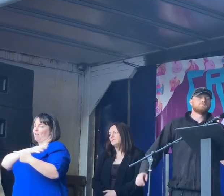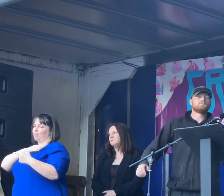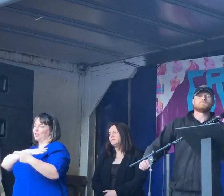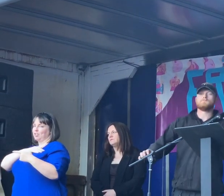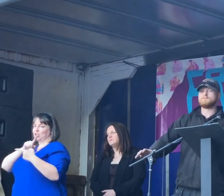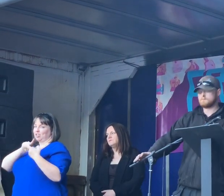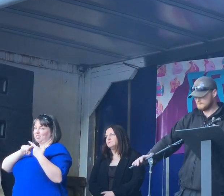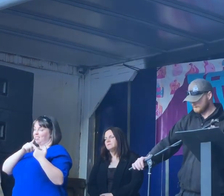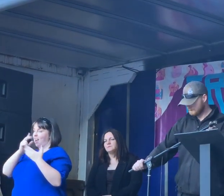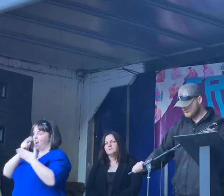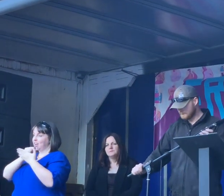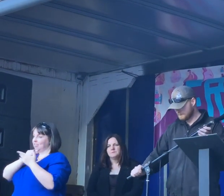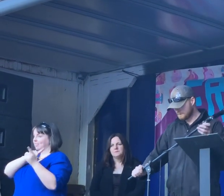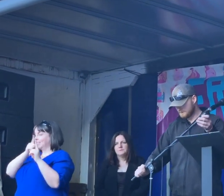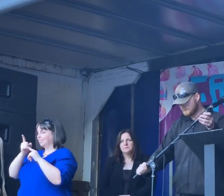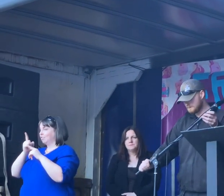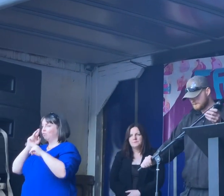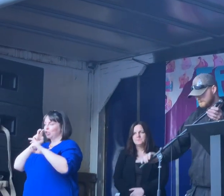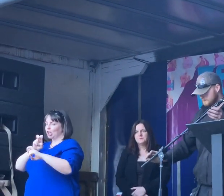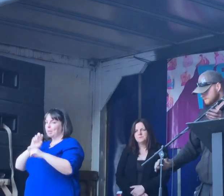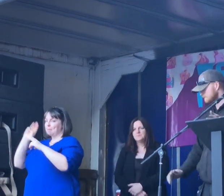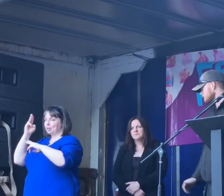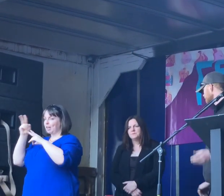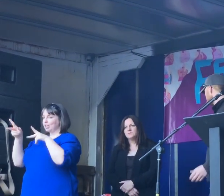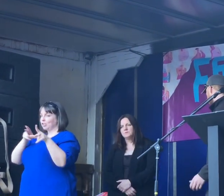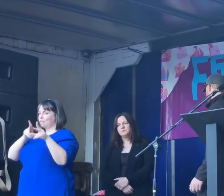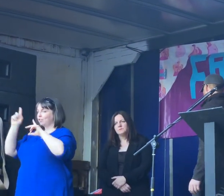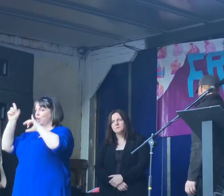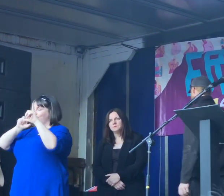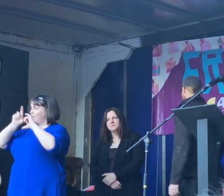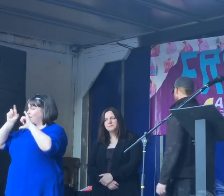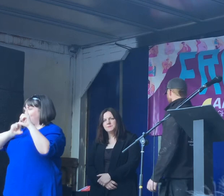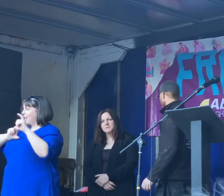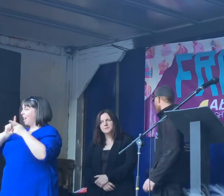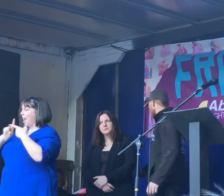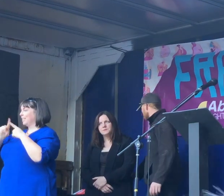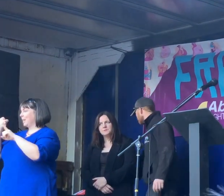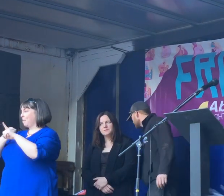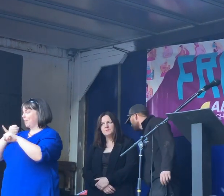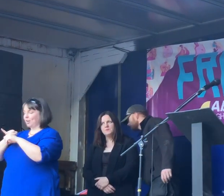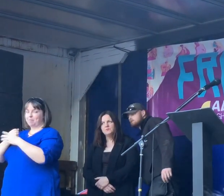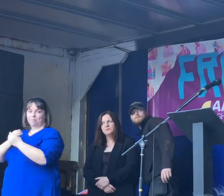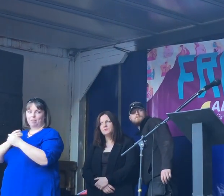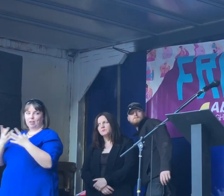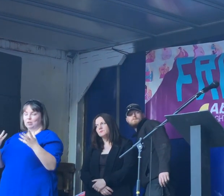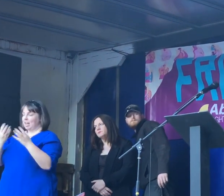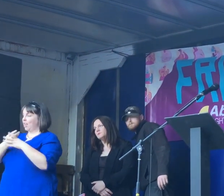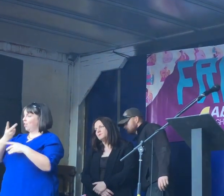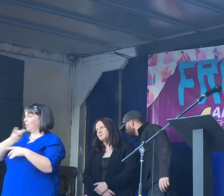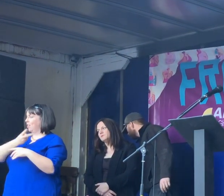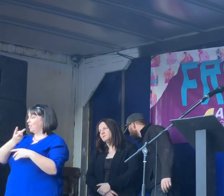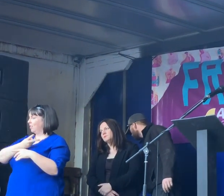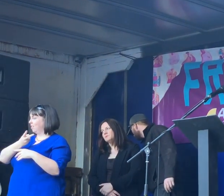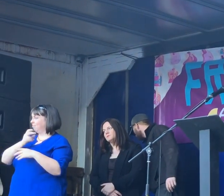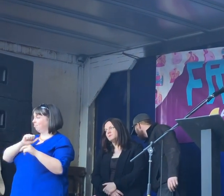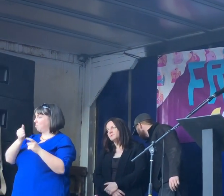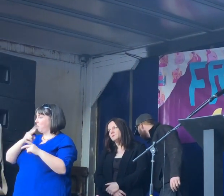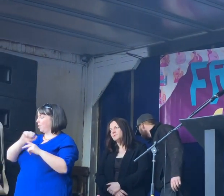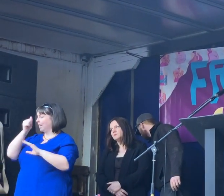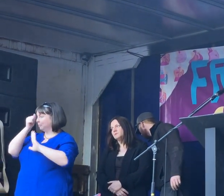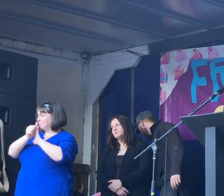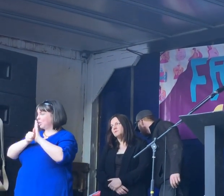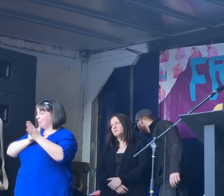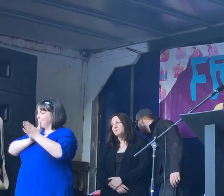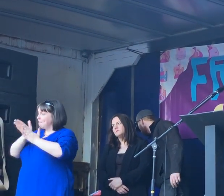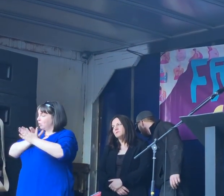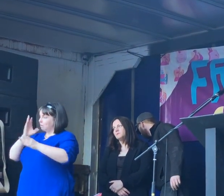has been an artist, a researcher, a picture editor, photographer, audience development and a campaigner. Together, they have pooled these experiences and passions